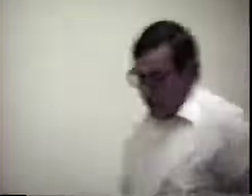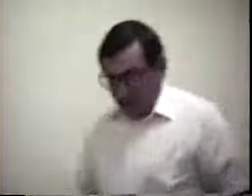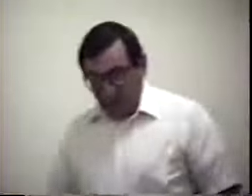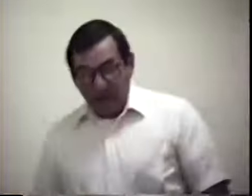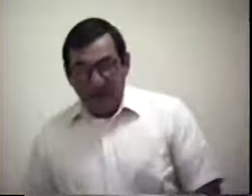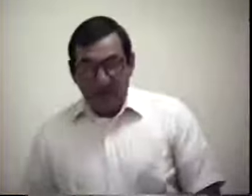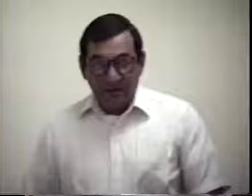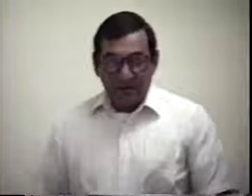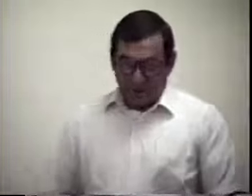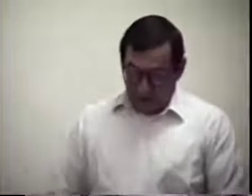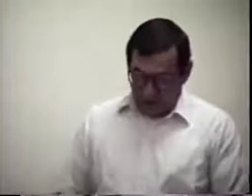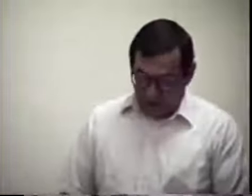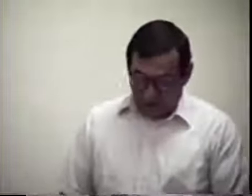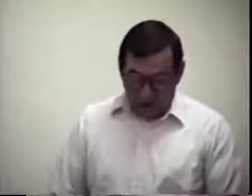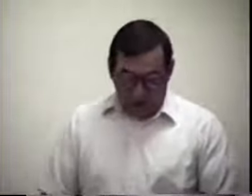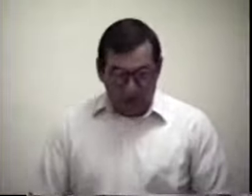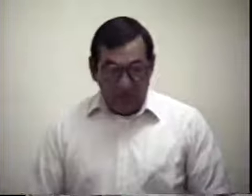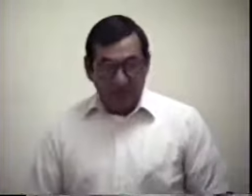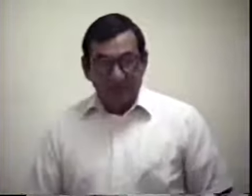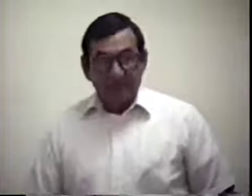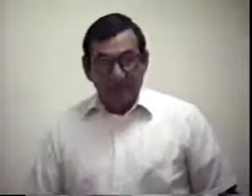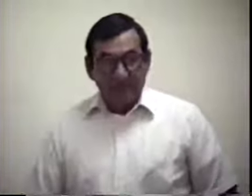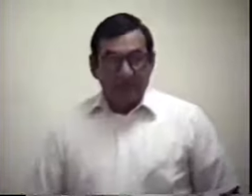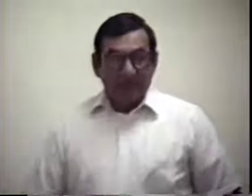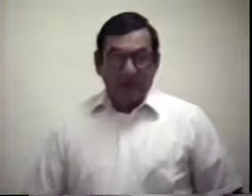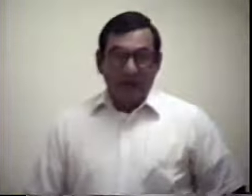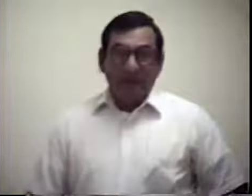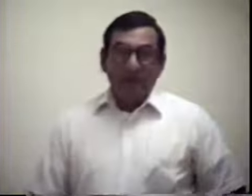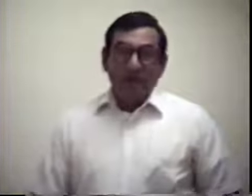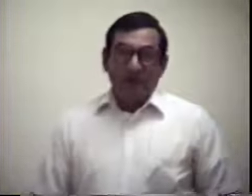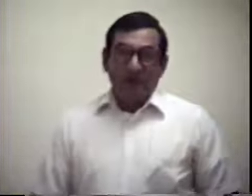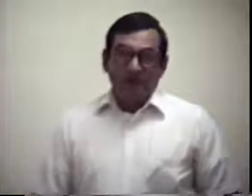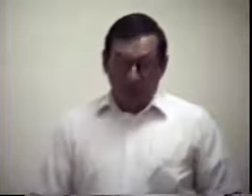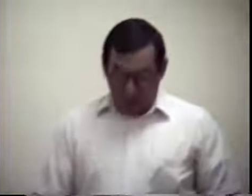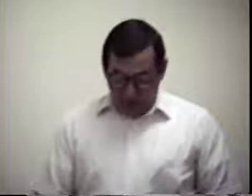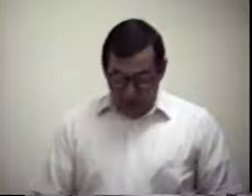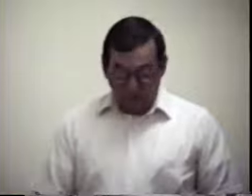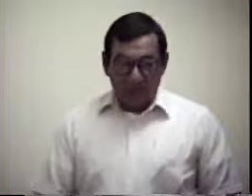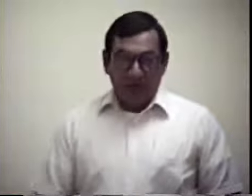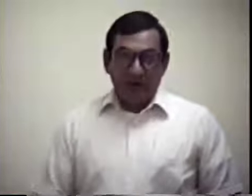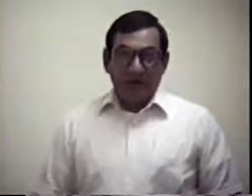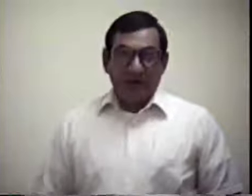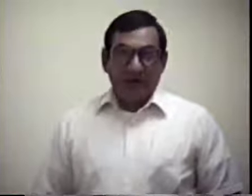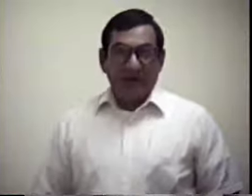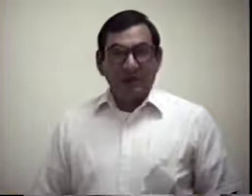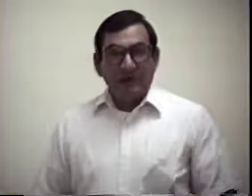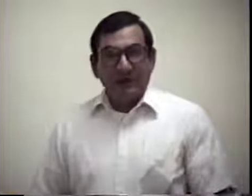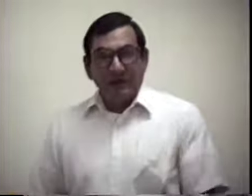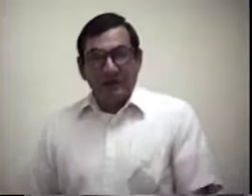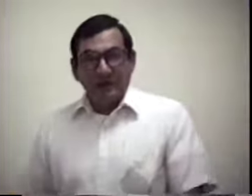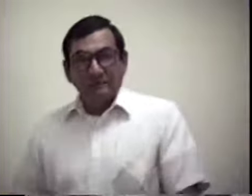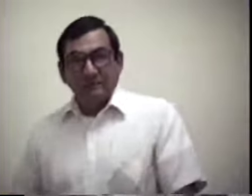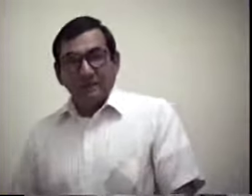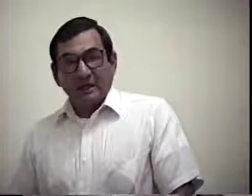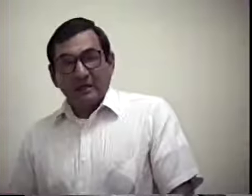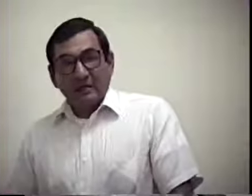I may add that I am a graduate of CWC, May of 1989. I